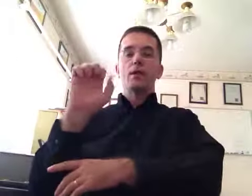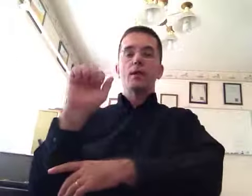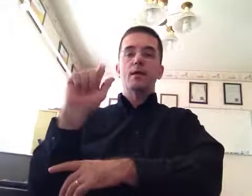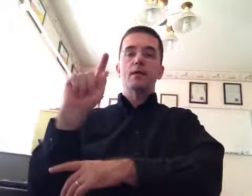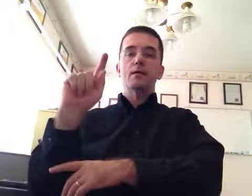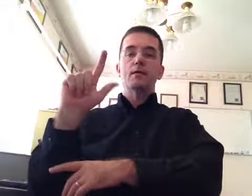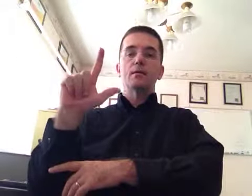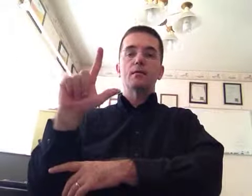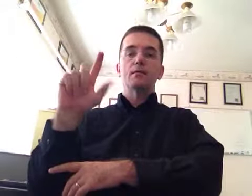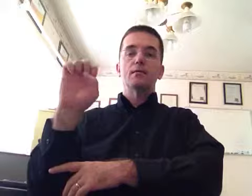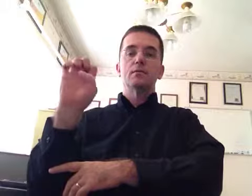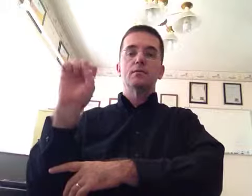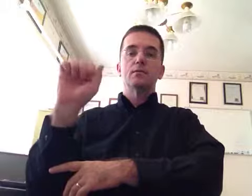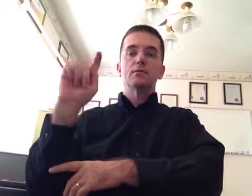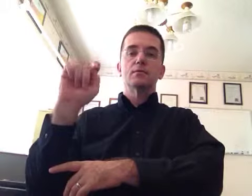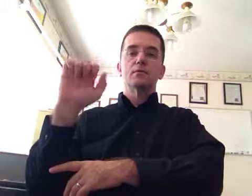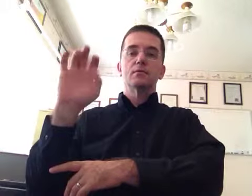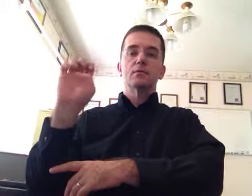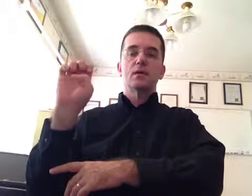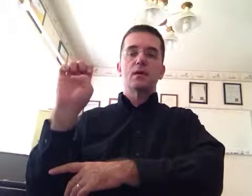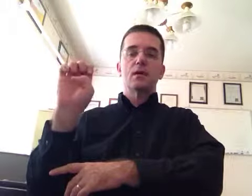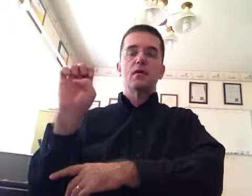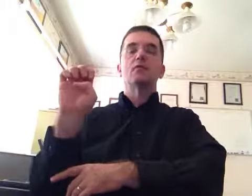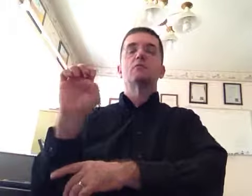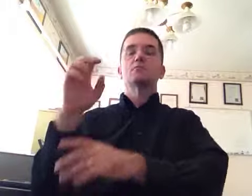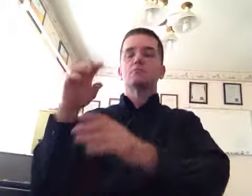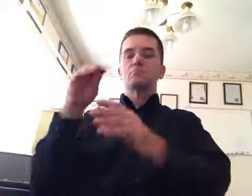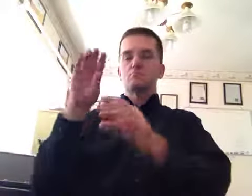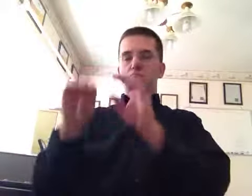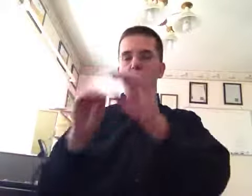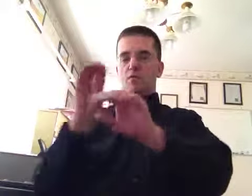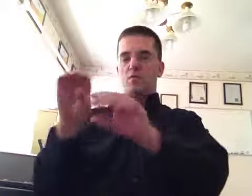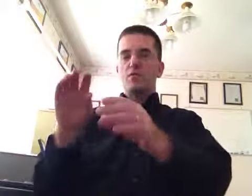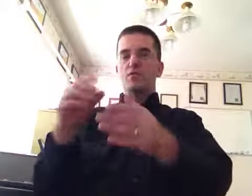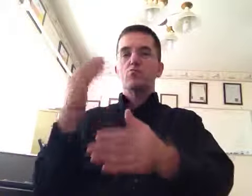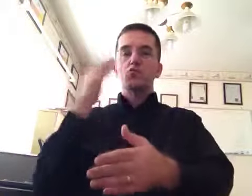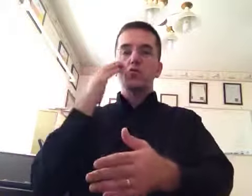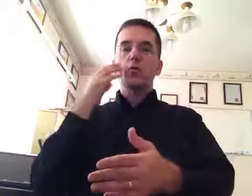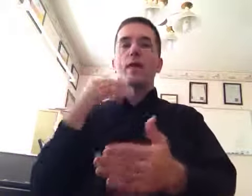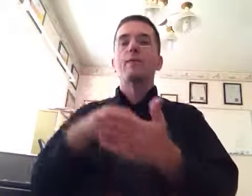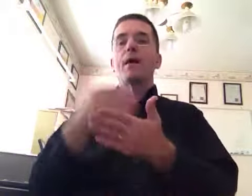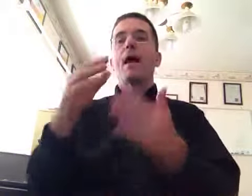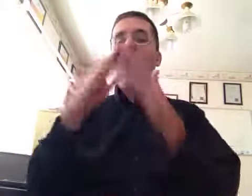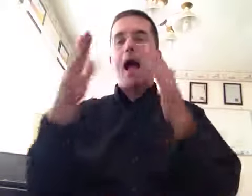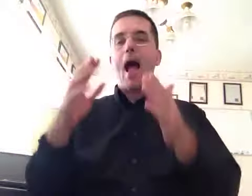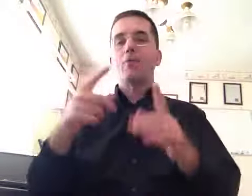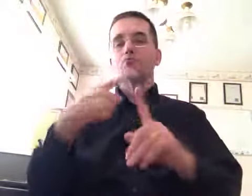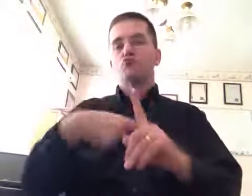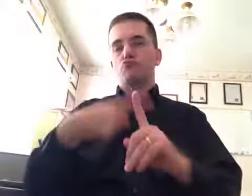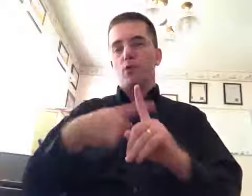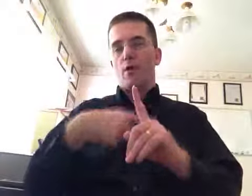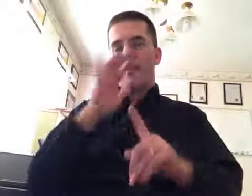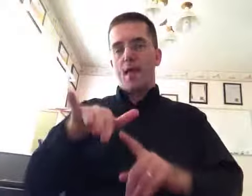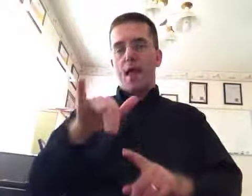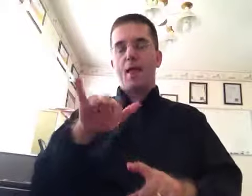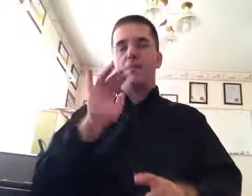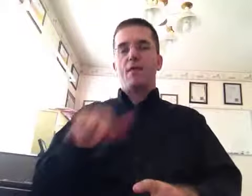on. But today, I think your big goal is set your career up in such a way that you can ignore this on your month-to-month